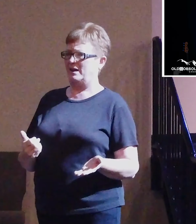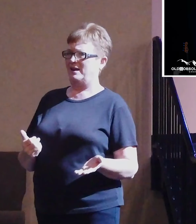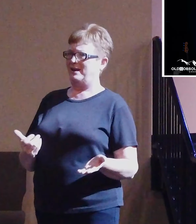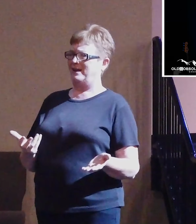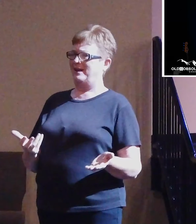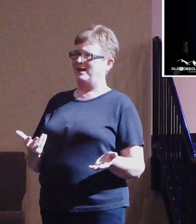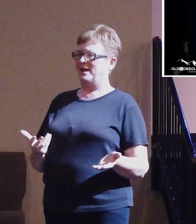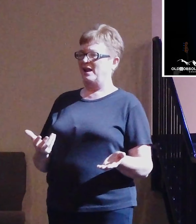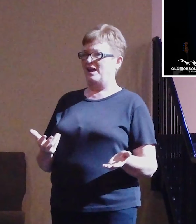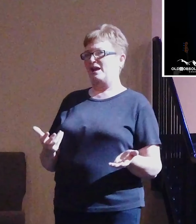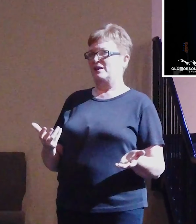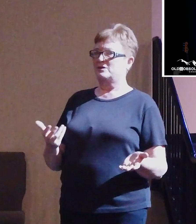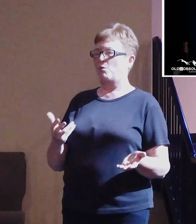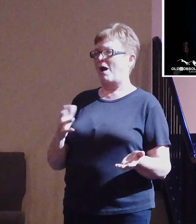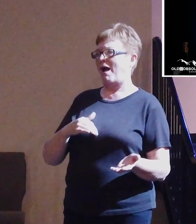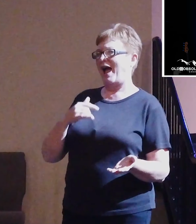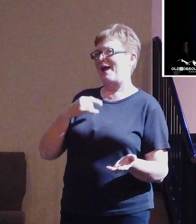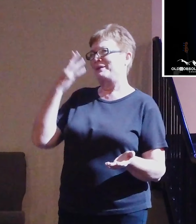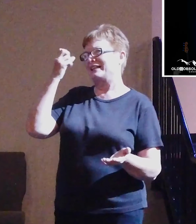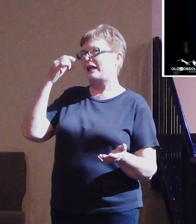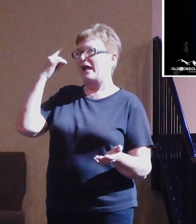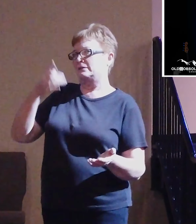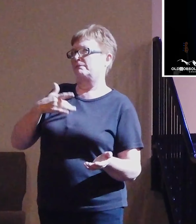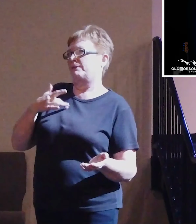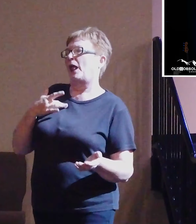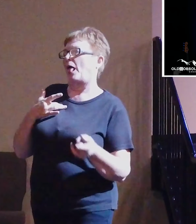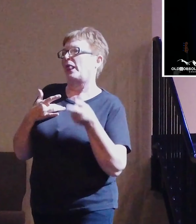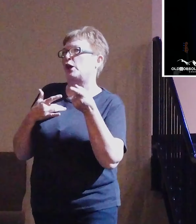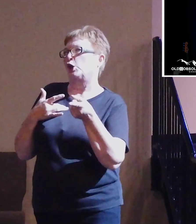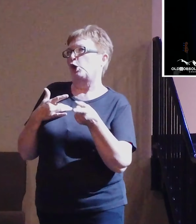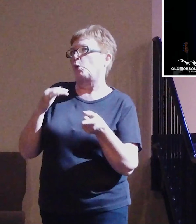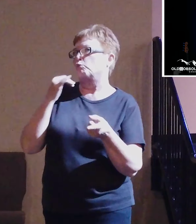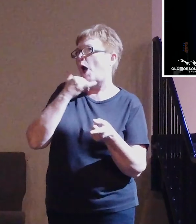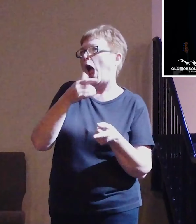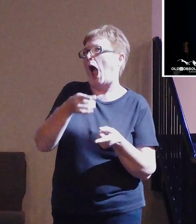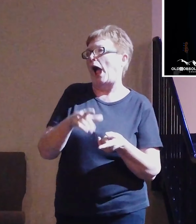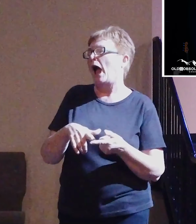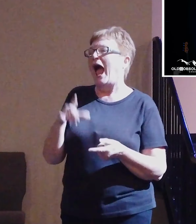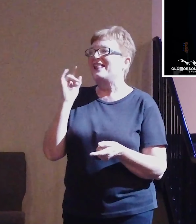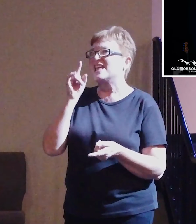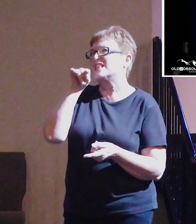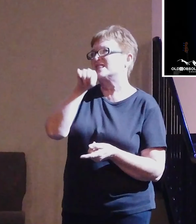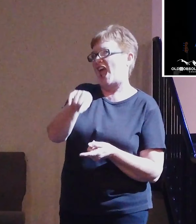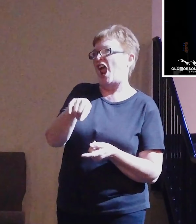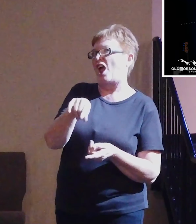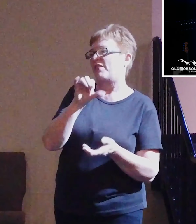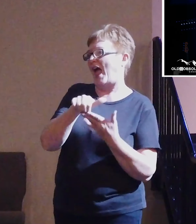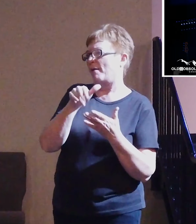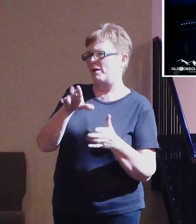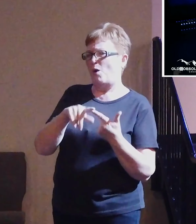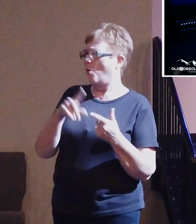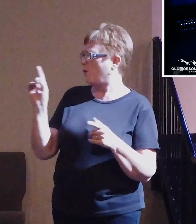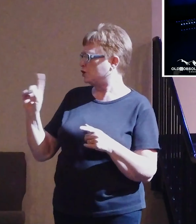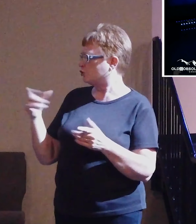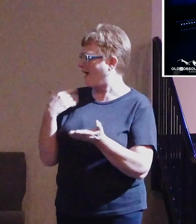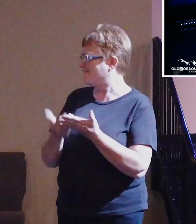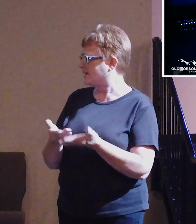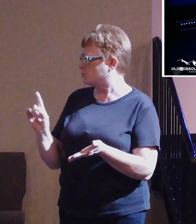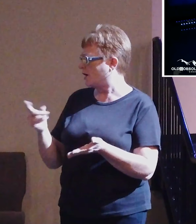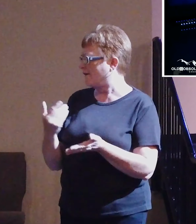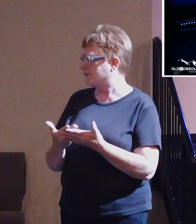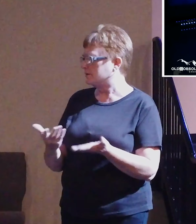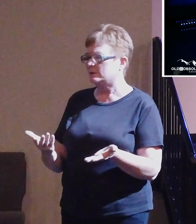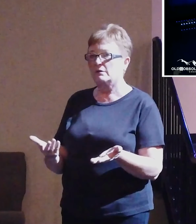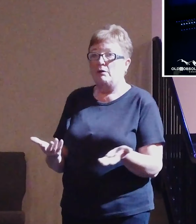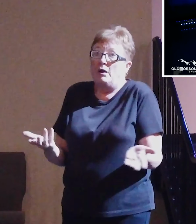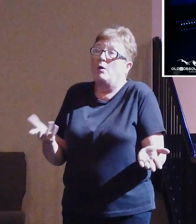it's based upon my intuition. Well, I think they're this or I think they're that. What's your evidence for your accusation? Well,